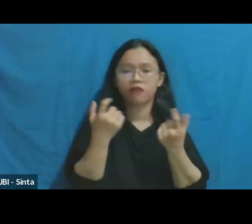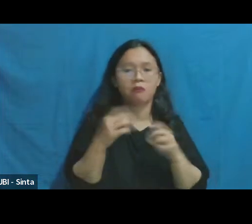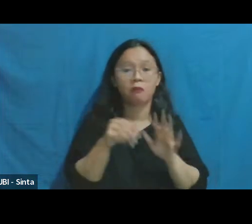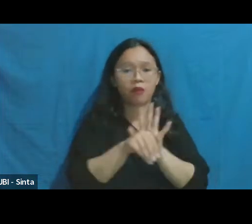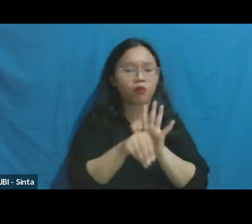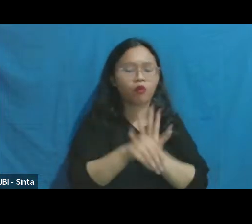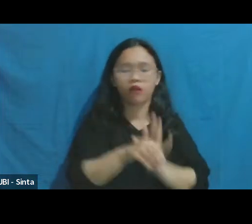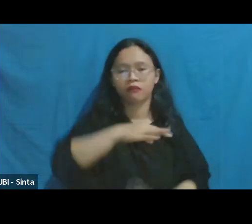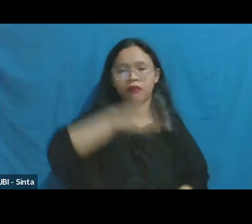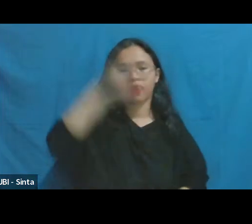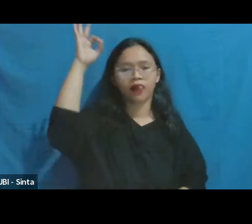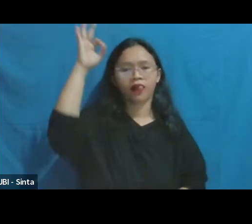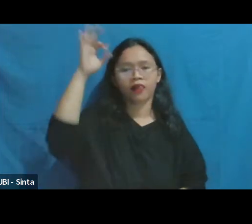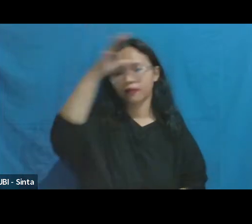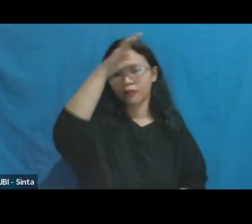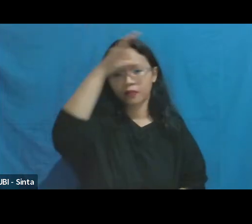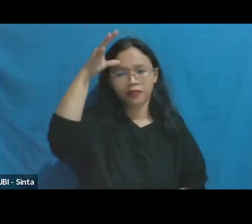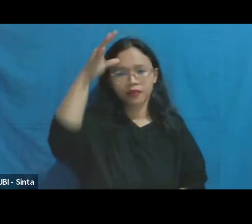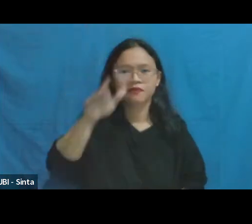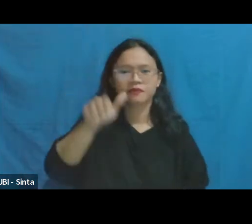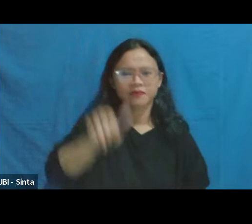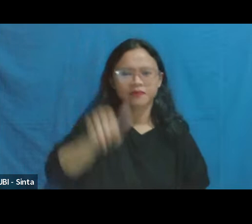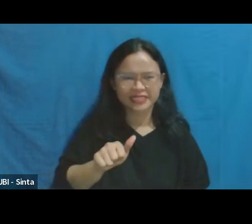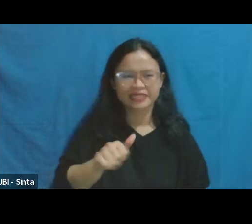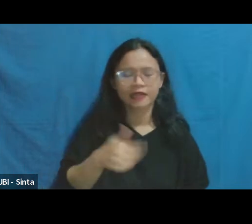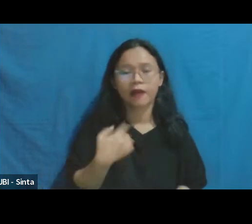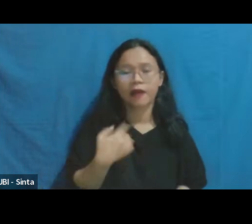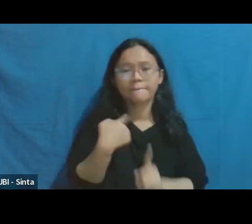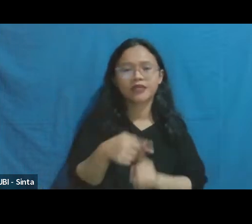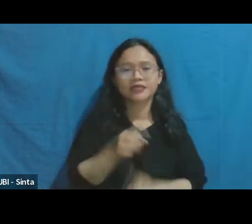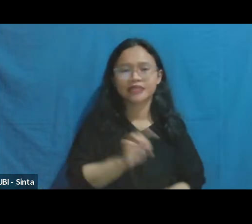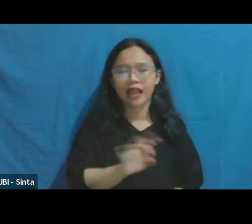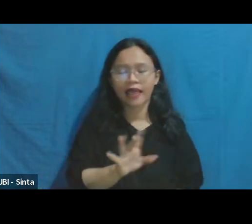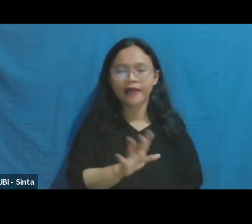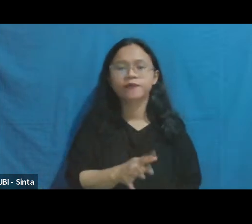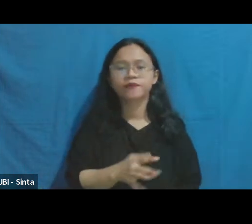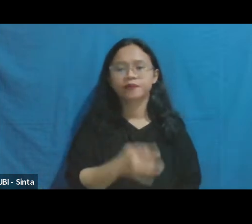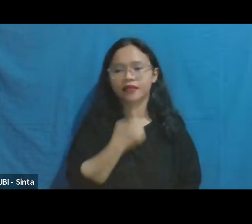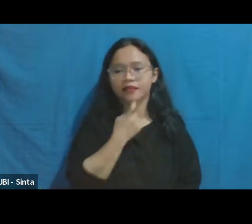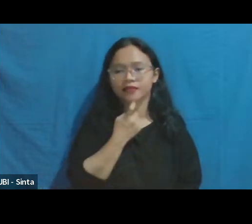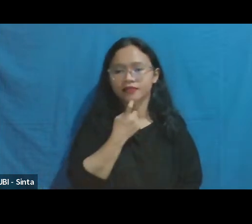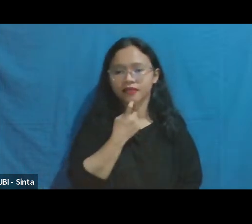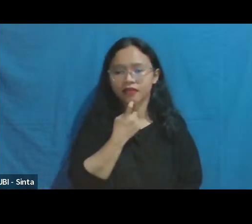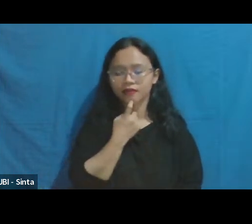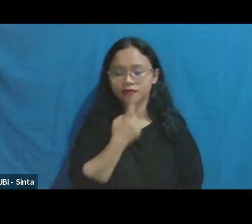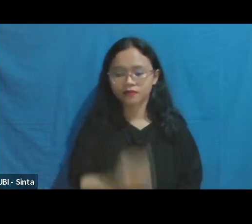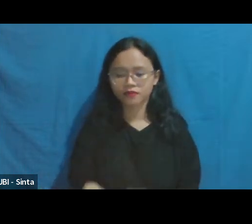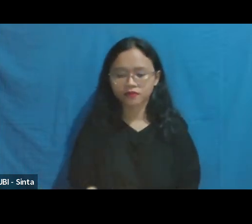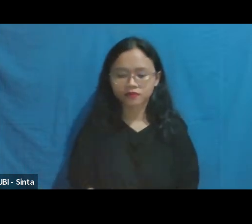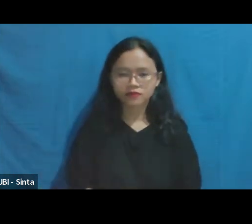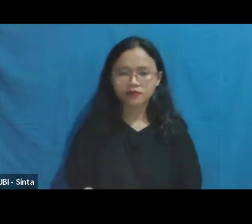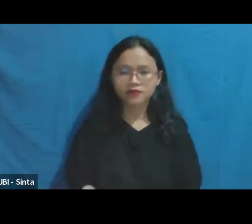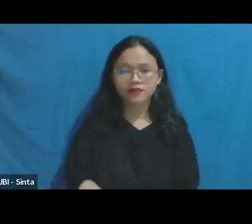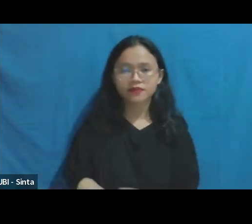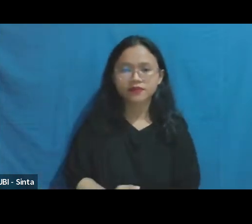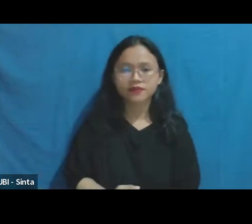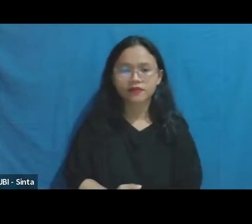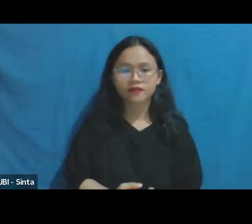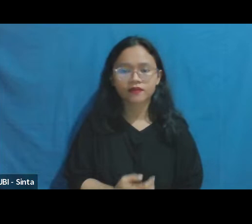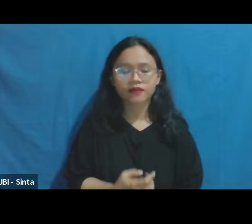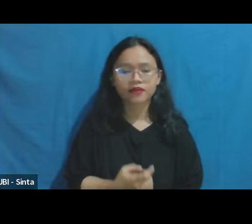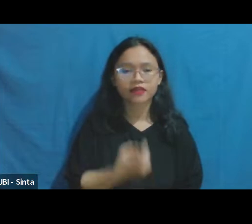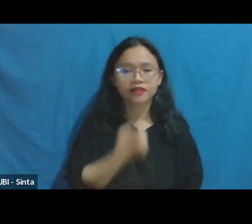the only thing that Indonesia always hold dear until now, that we are in the Sabang,